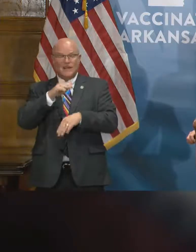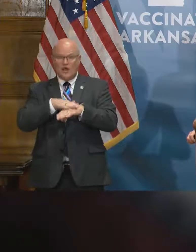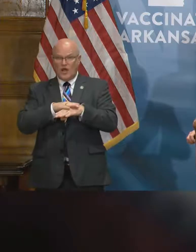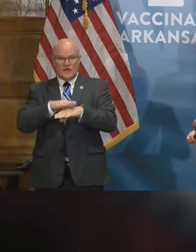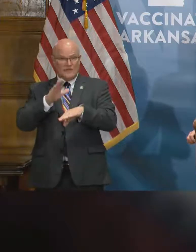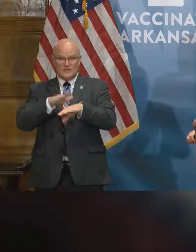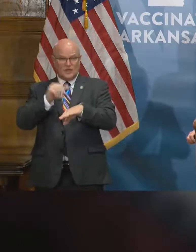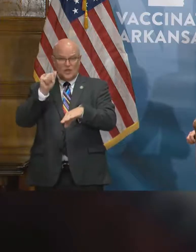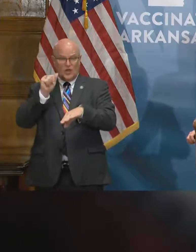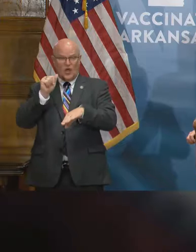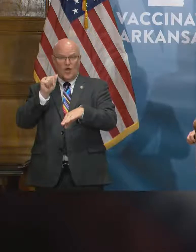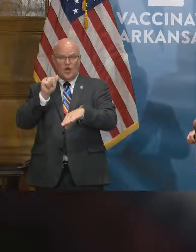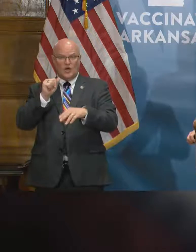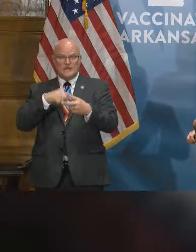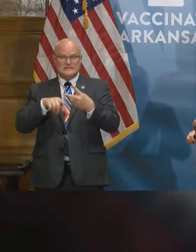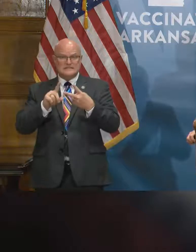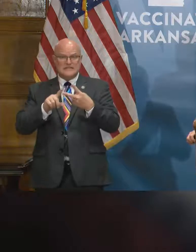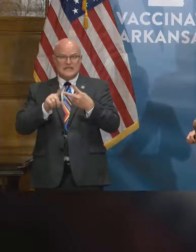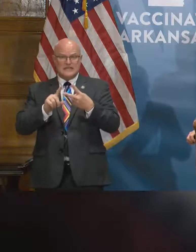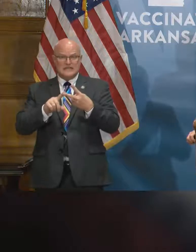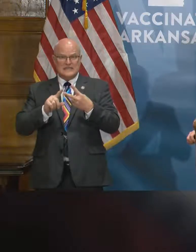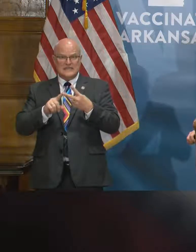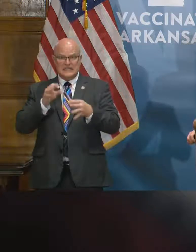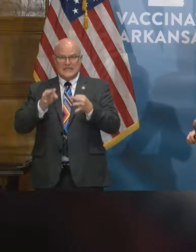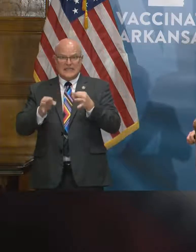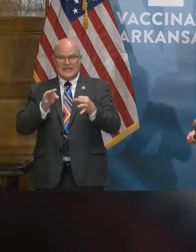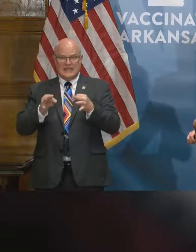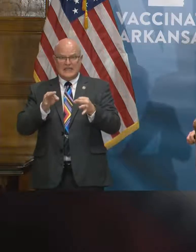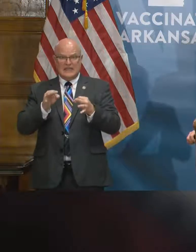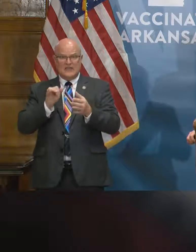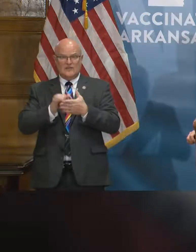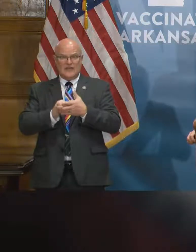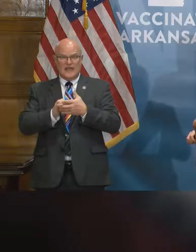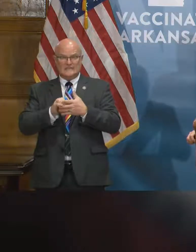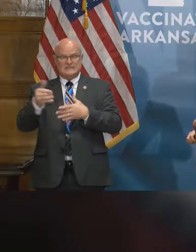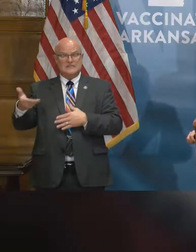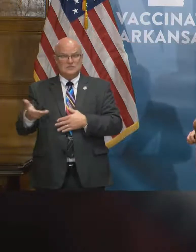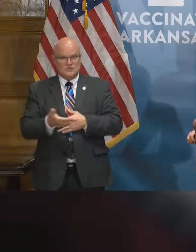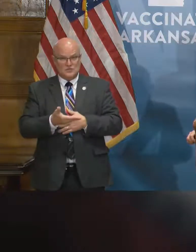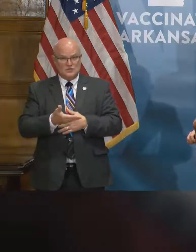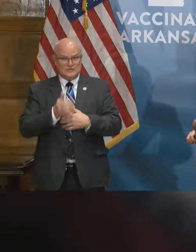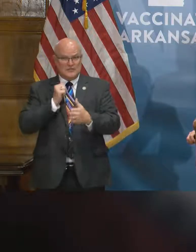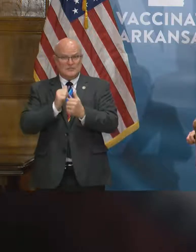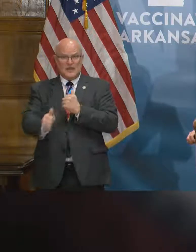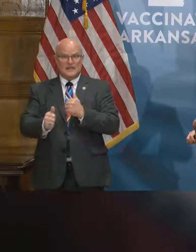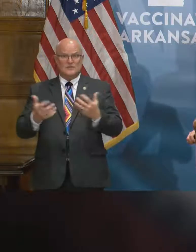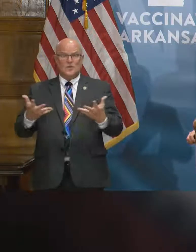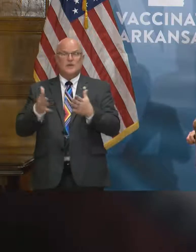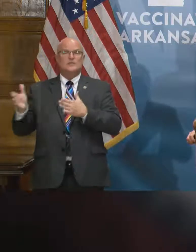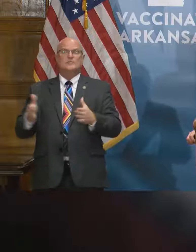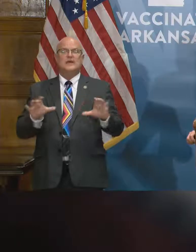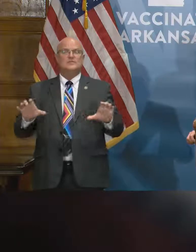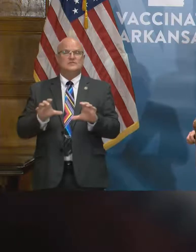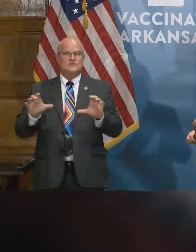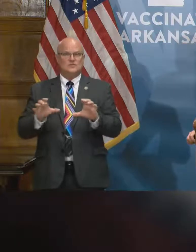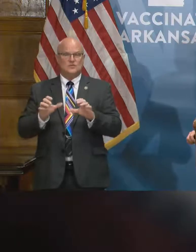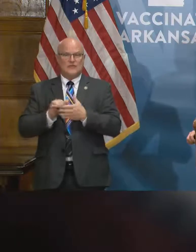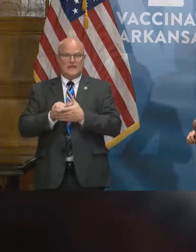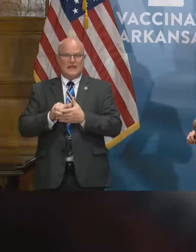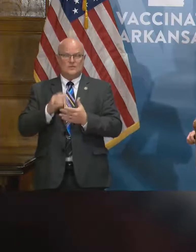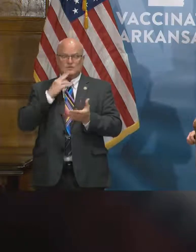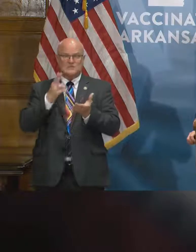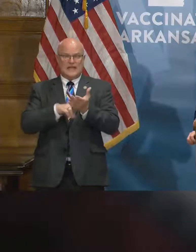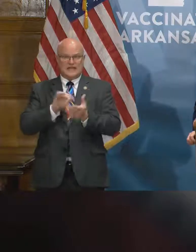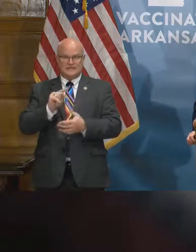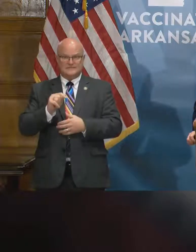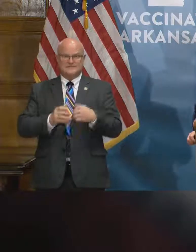the call? And secondly, if that does get introduced and does get passed, what do you plan on doing with that? Will you